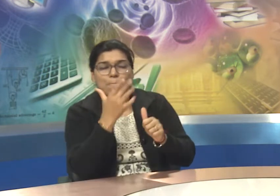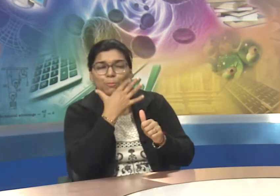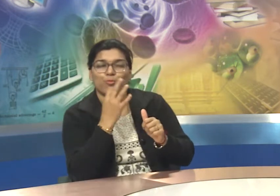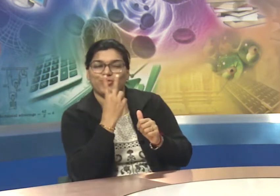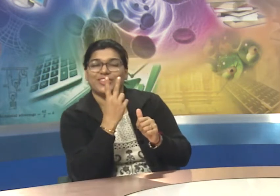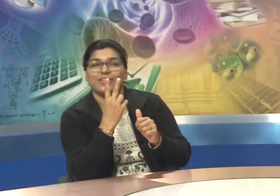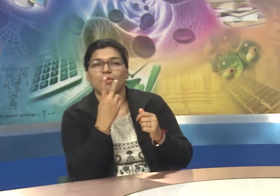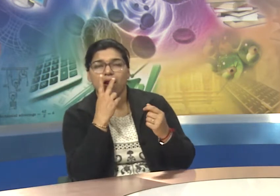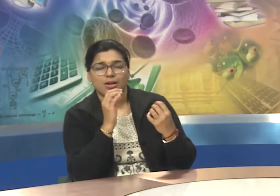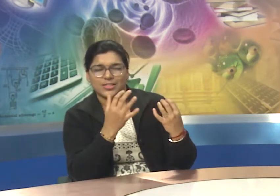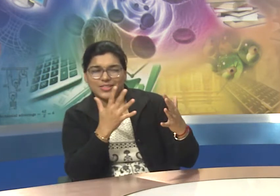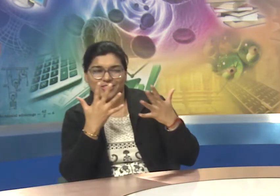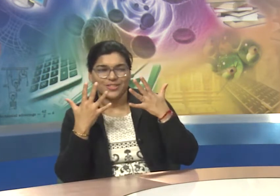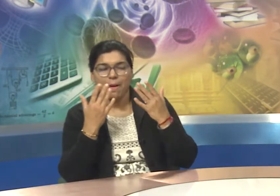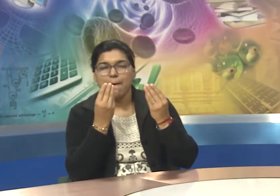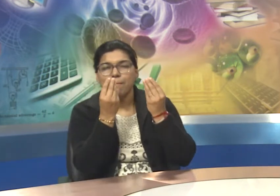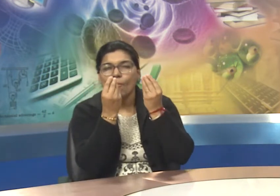shape and smooth